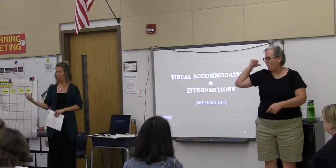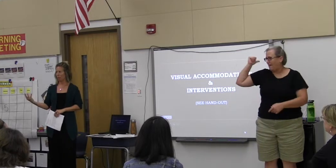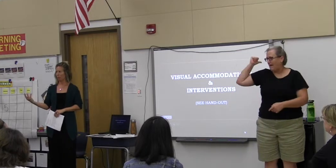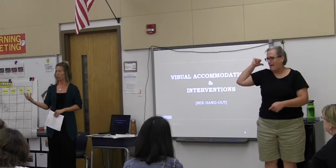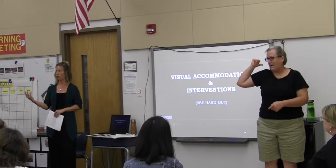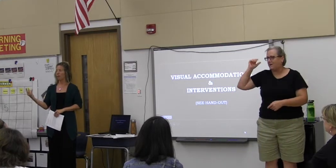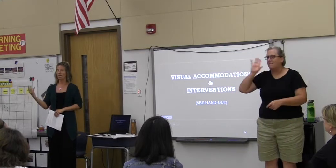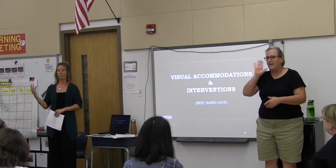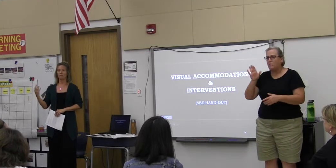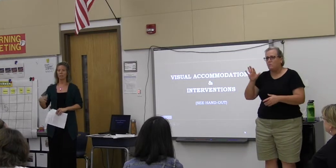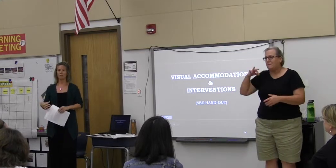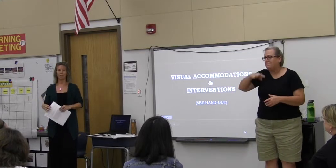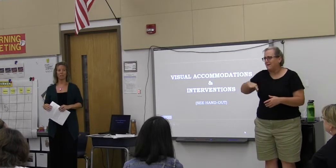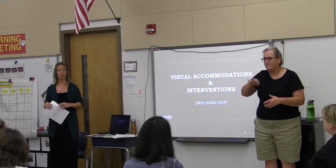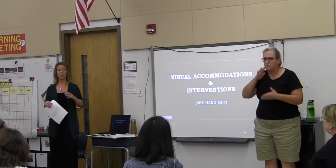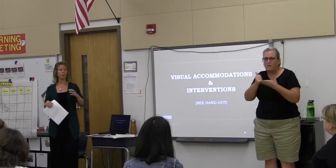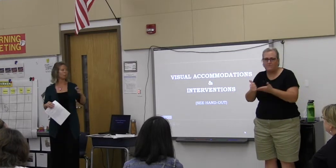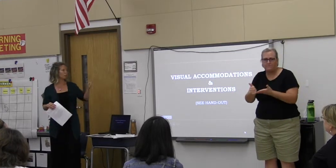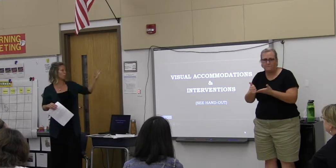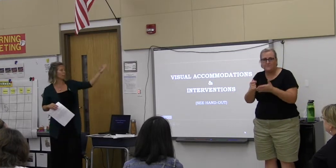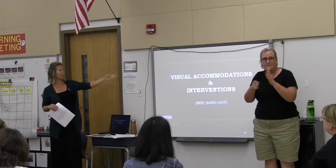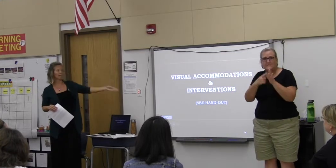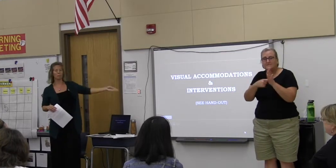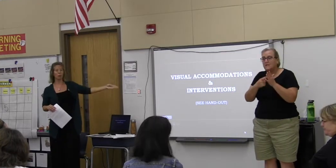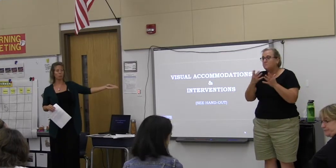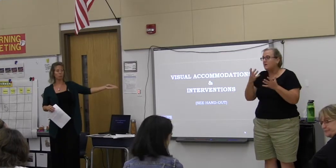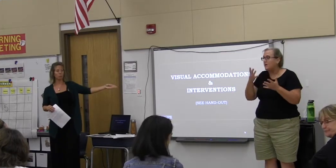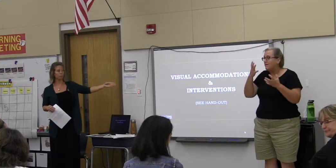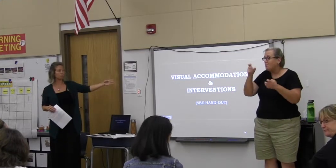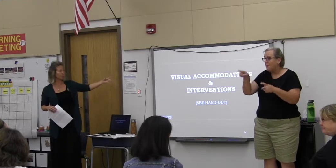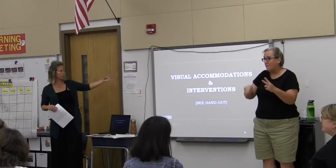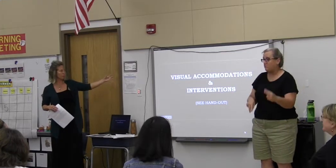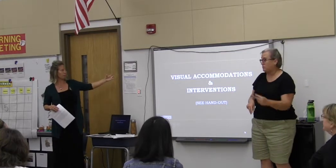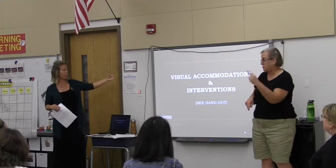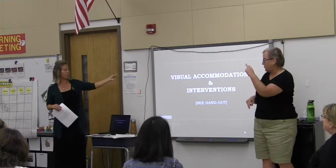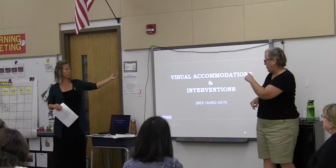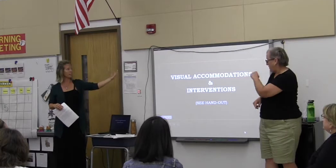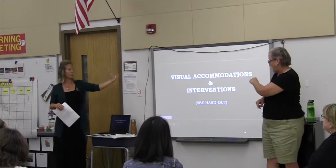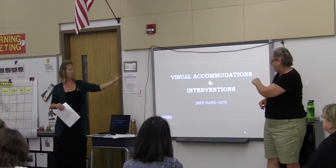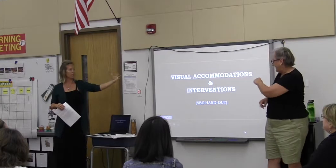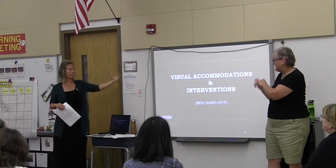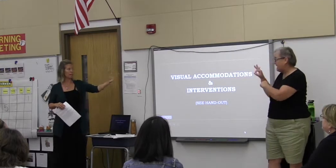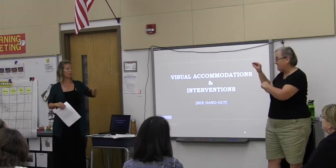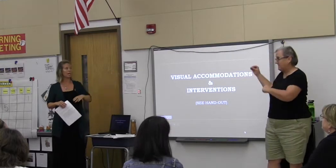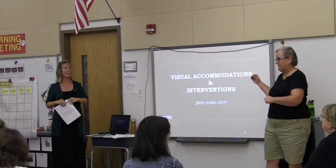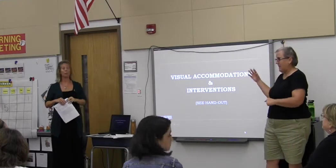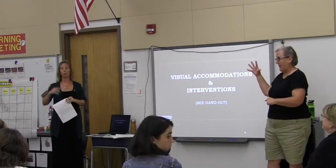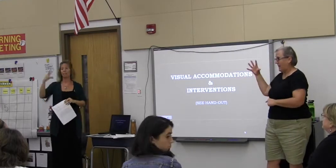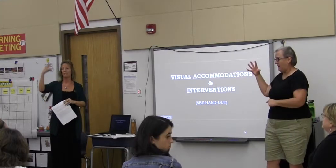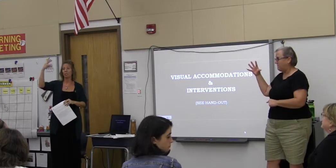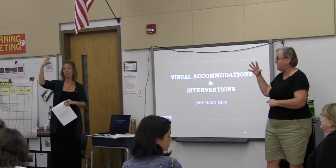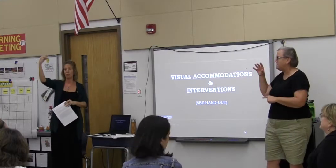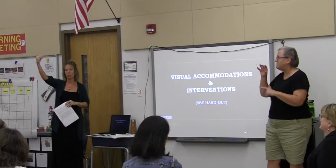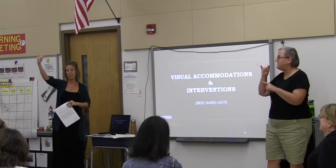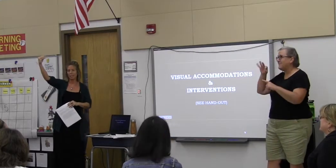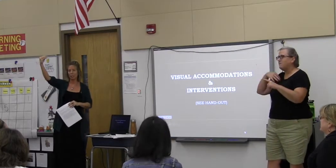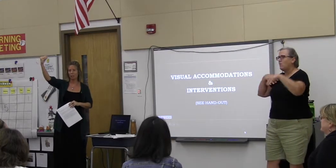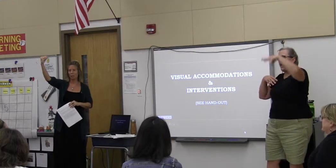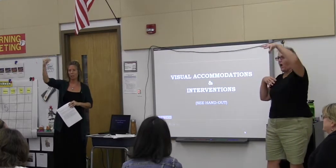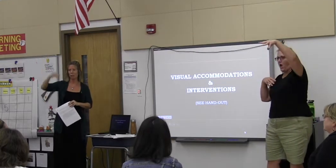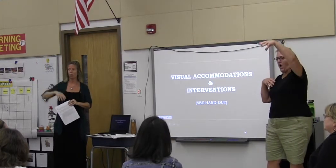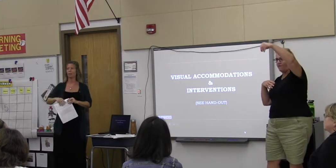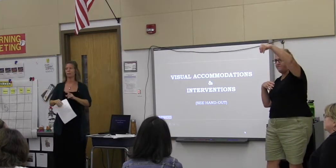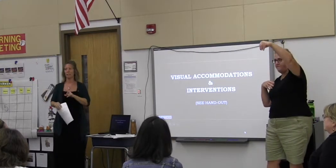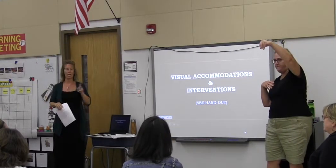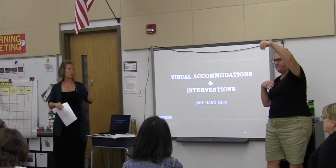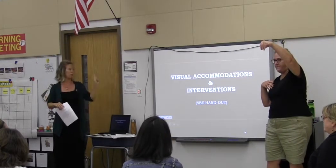really beneficial. Sometimes if you want them to look like it's a smartboard, if this is lit up right now, if we turn the lights off